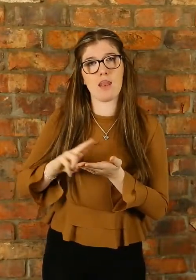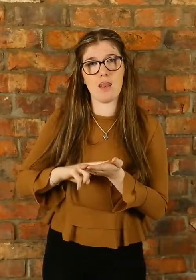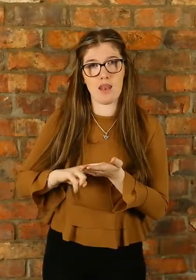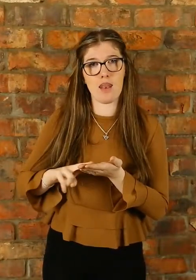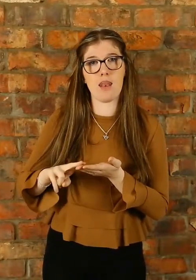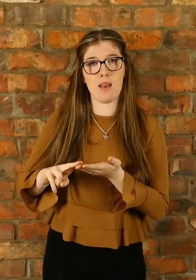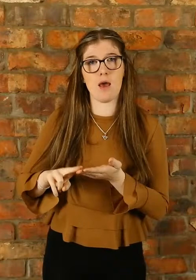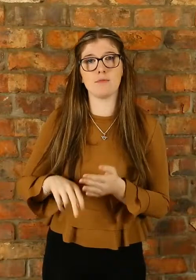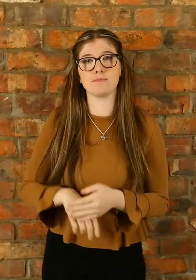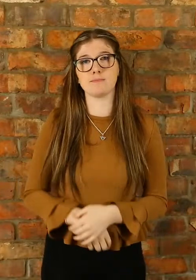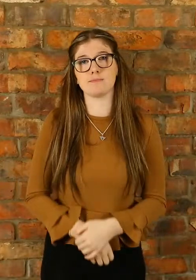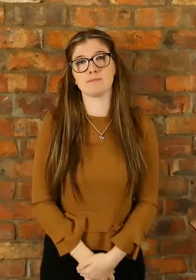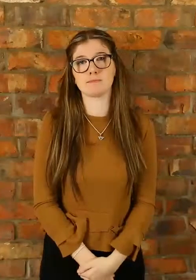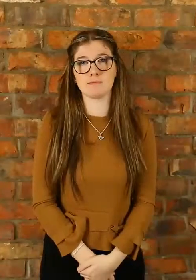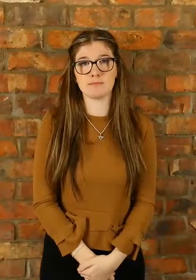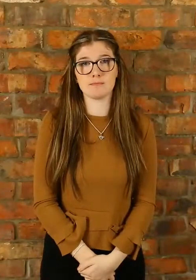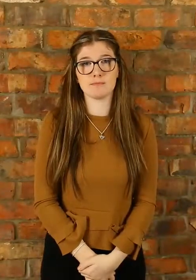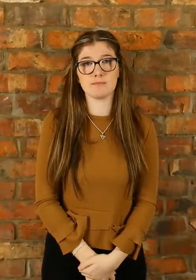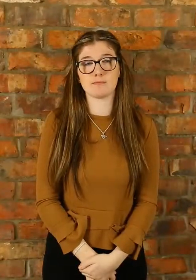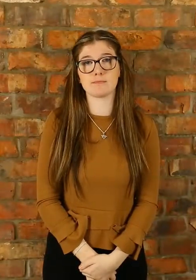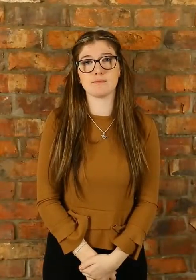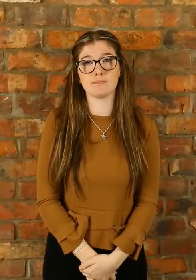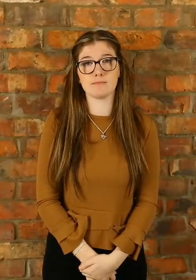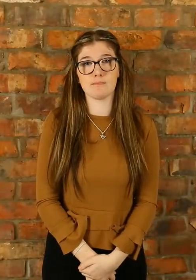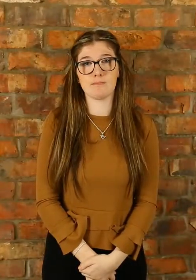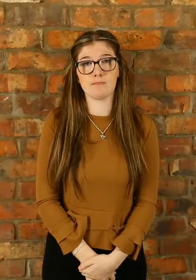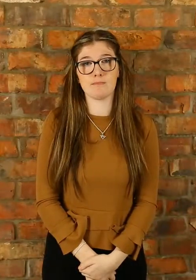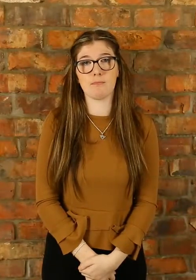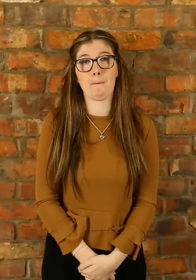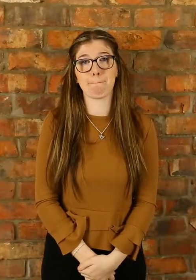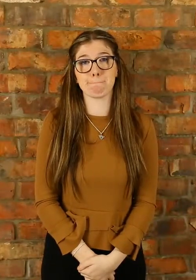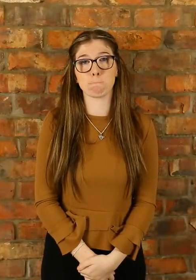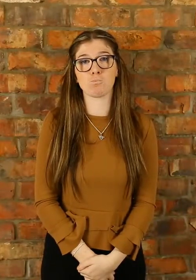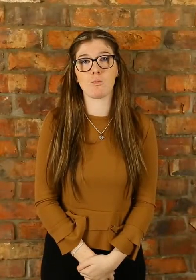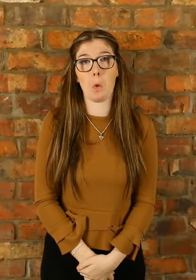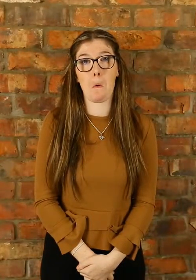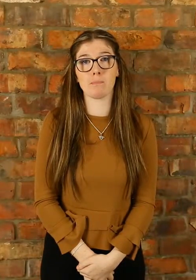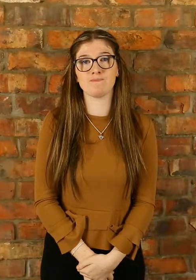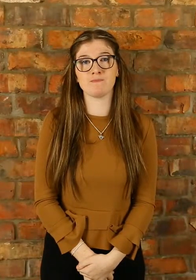at a normal pace so the deaf person can follow what you're saying.